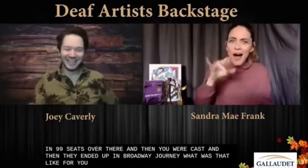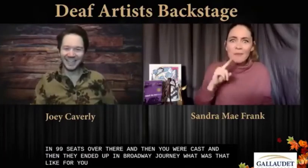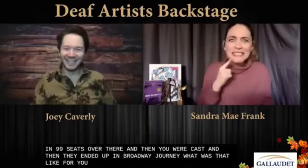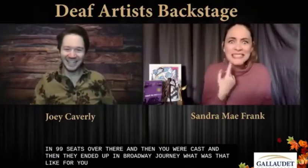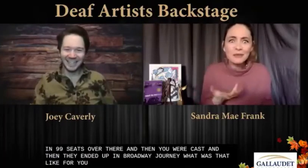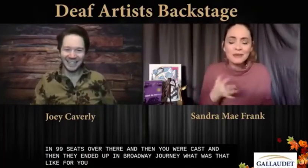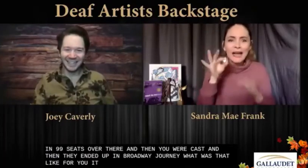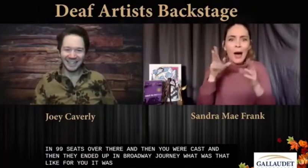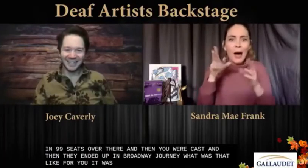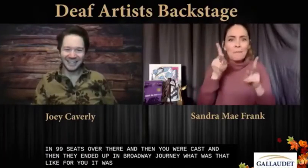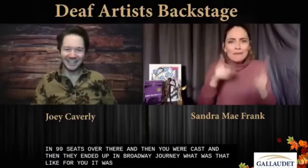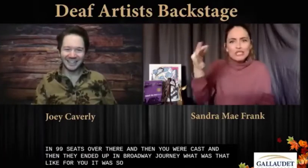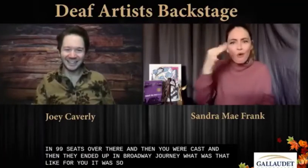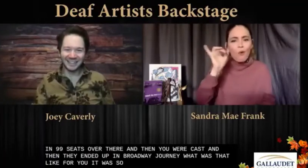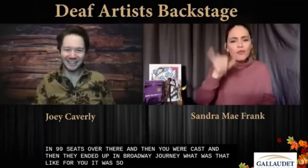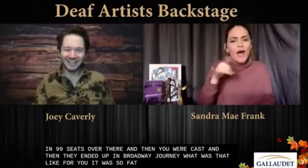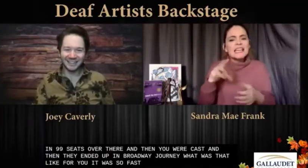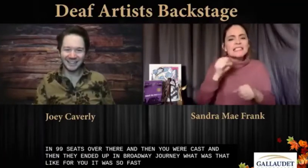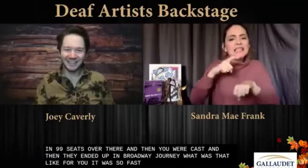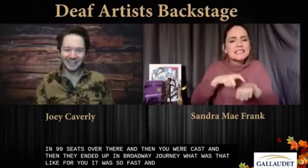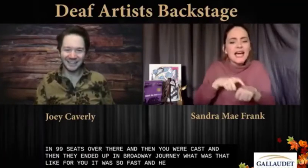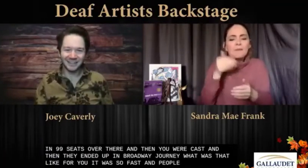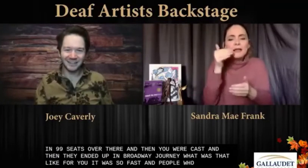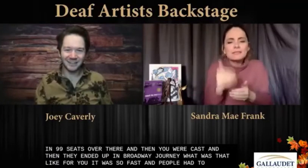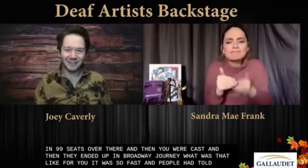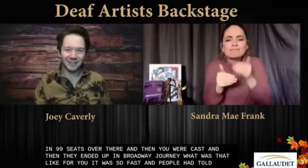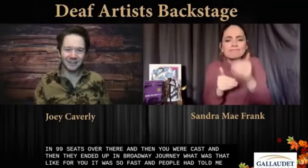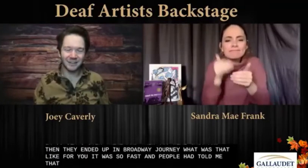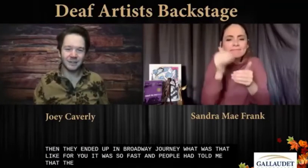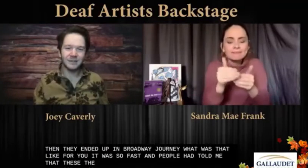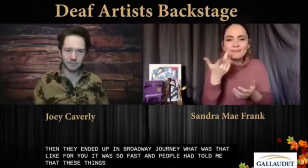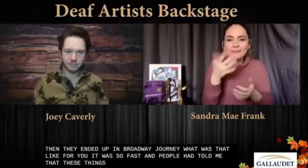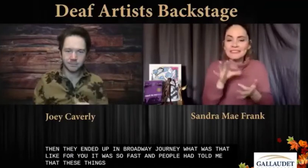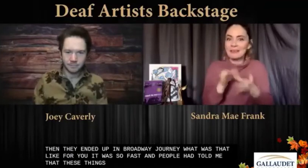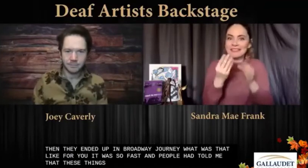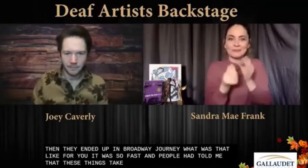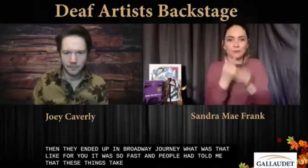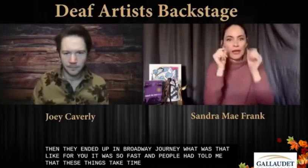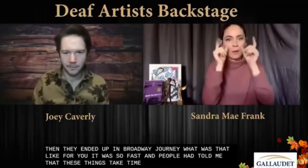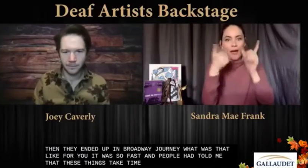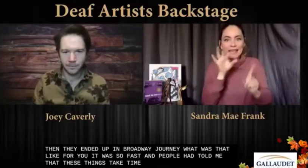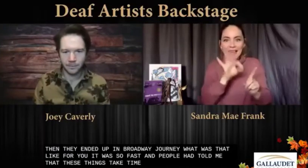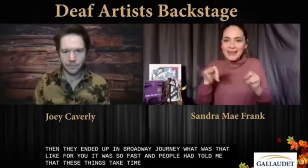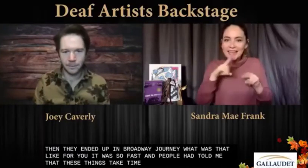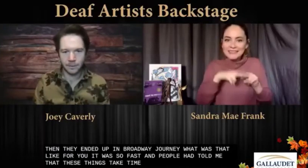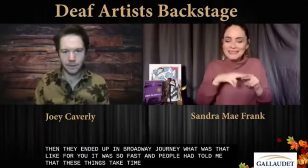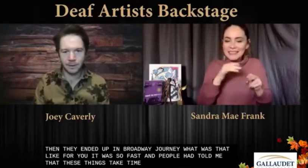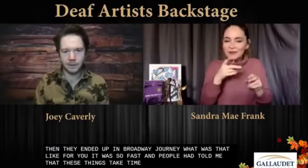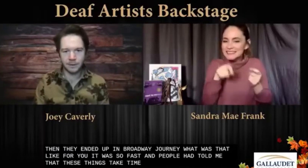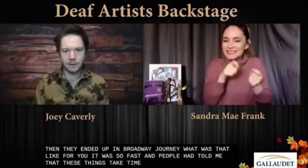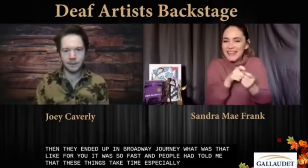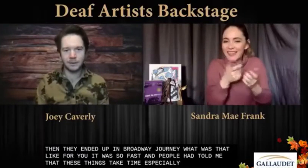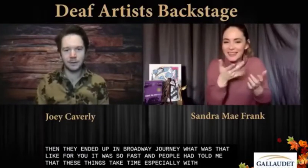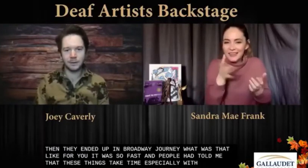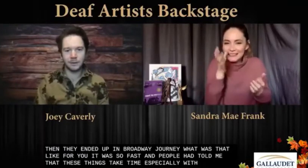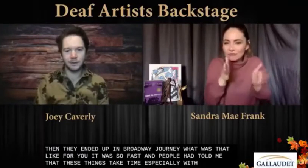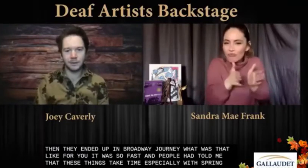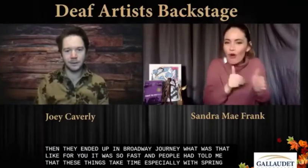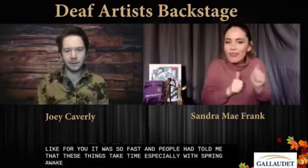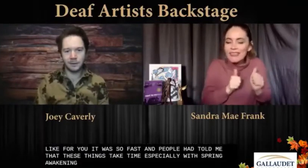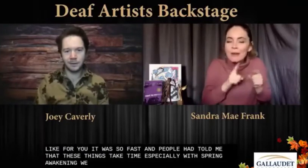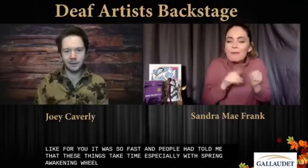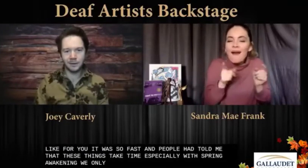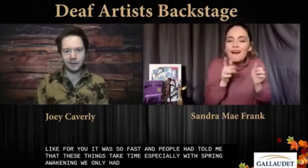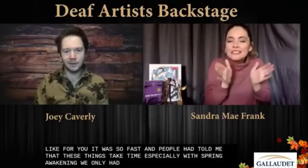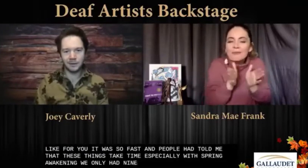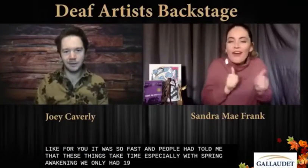it was so fast and people had told me that these things take time especially with Spring Awakening